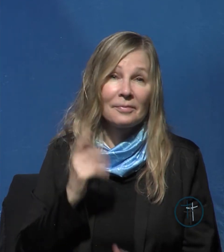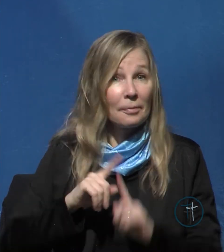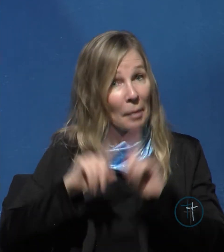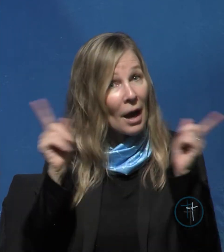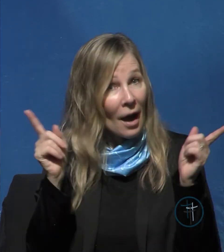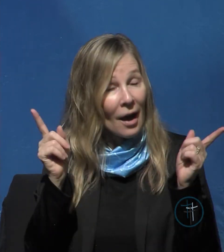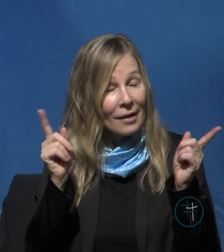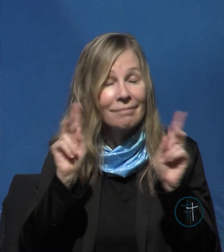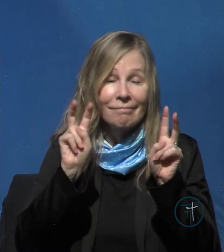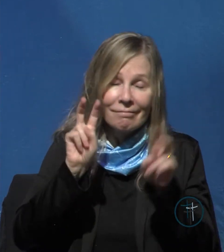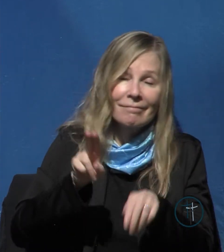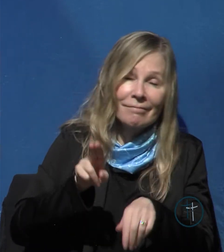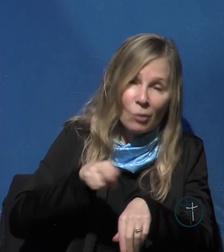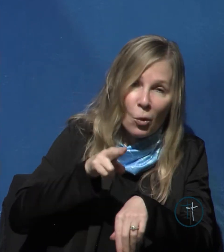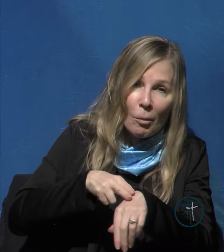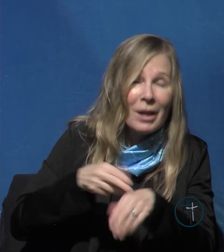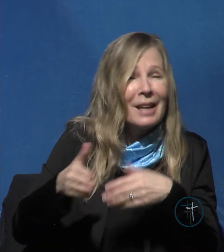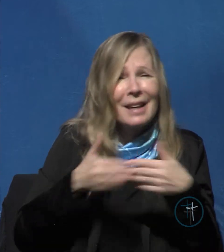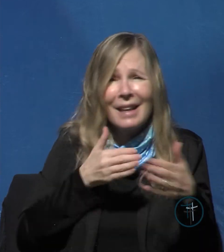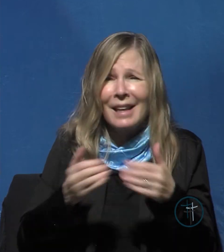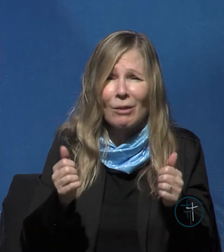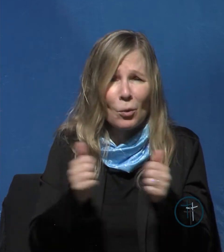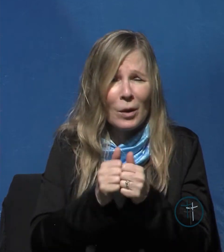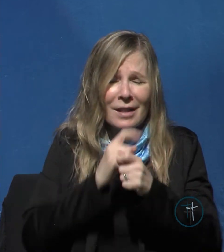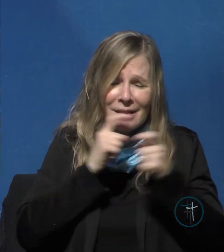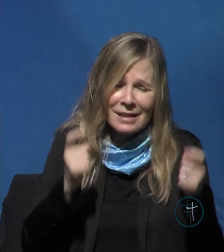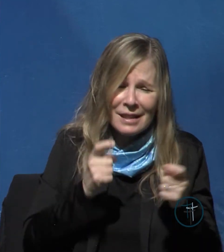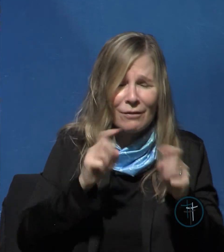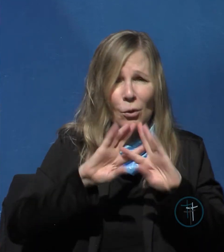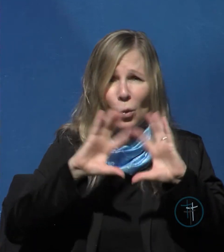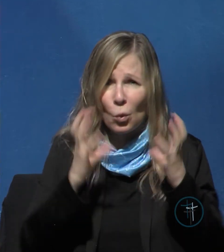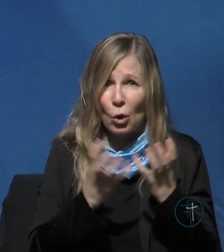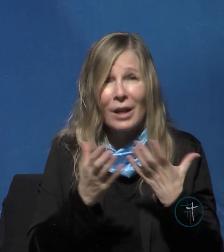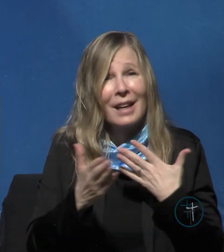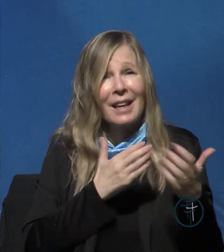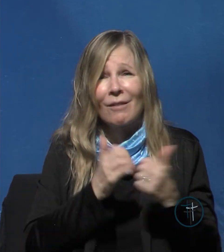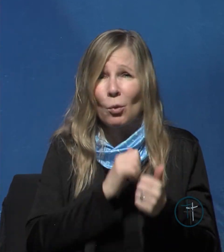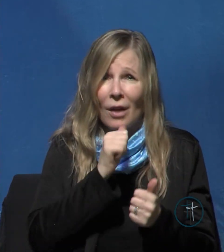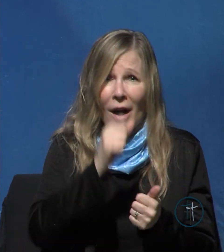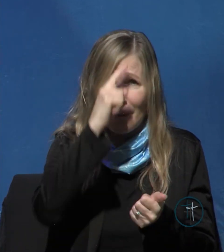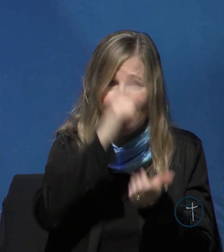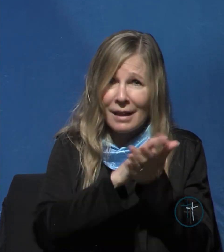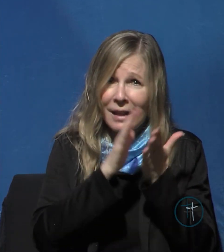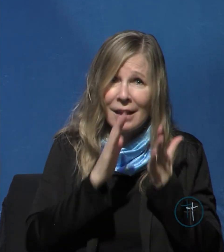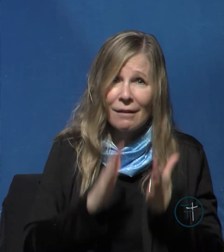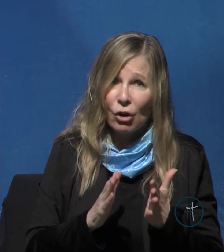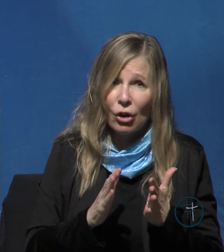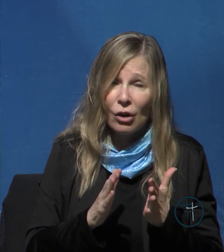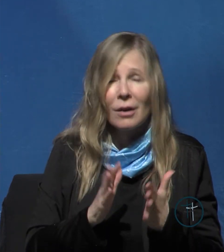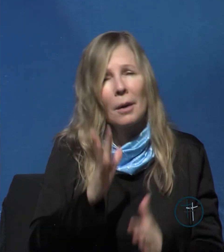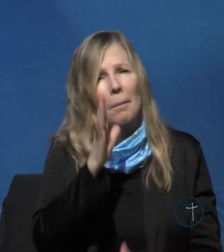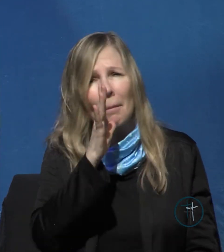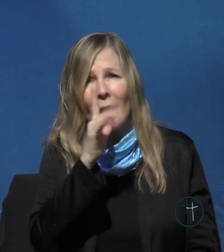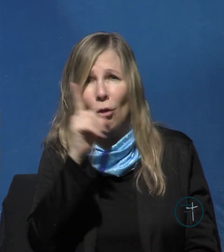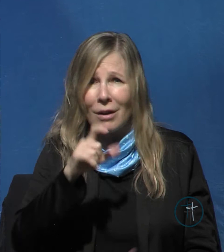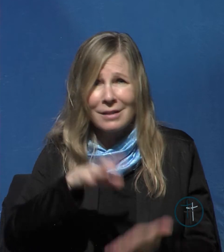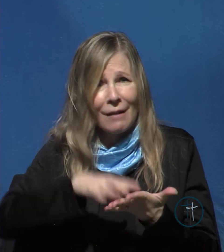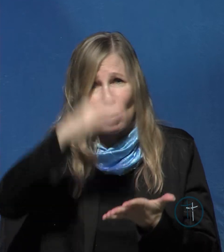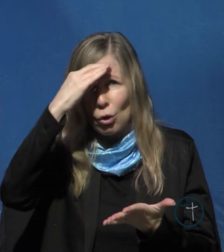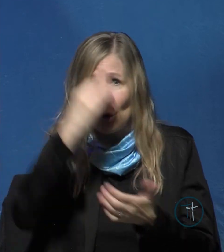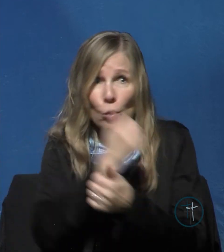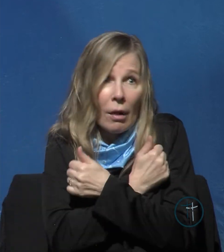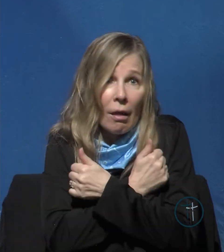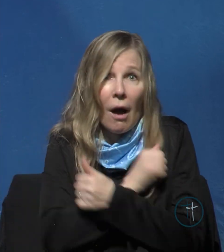But in normal circumstances, even in a fallen world, even amongst unbelievers, a mother doesn't have to learn to love her child. She just loves their